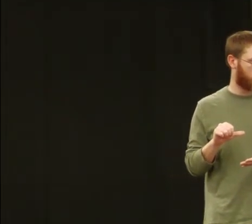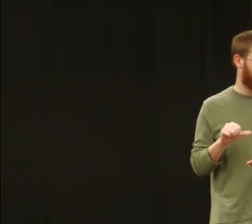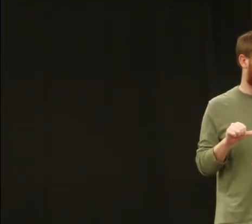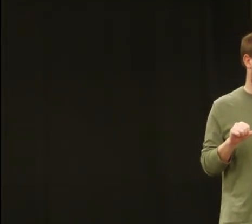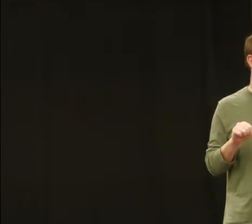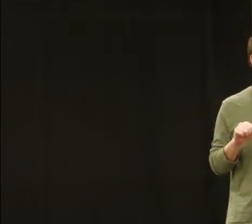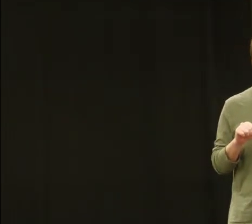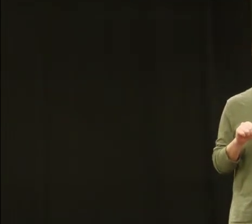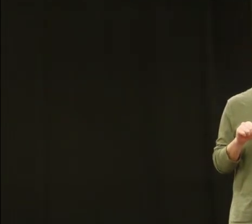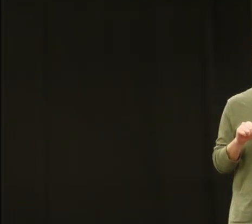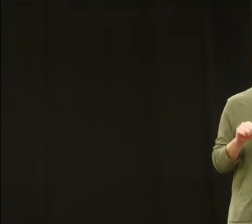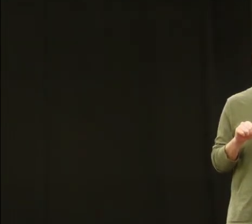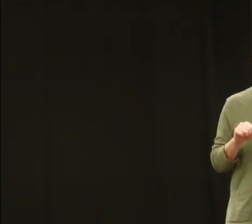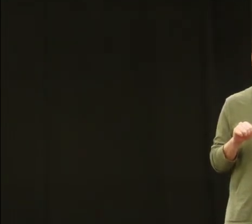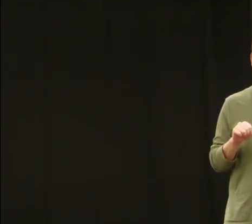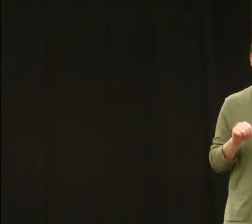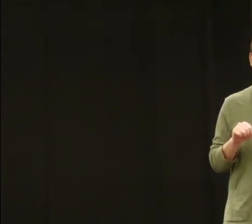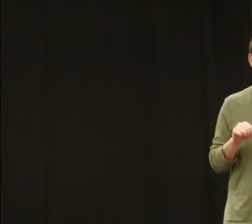Start.